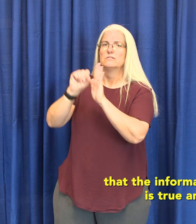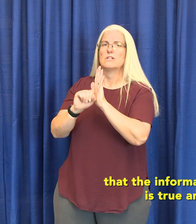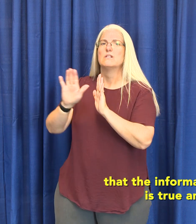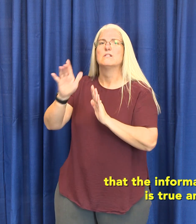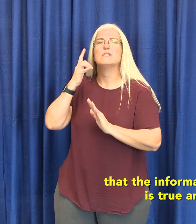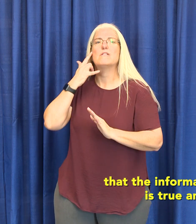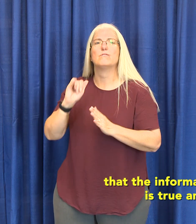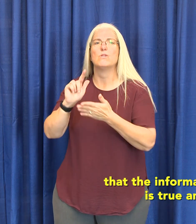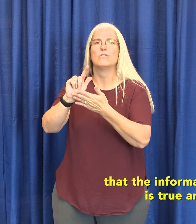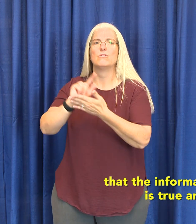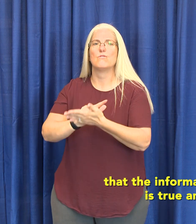correct.